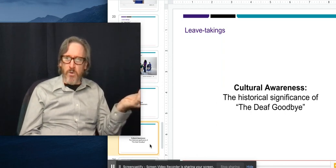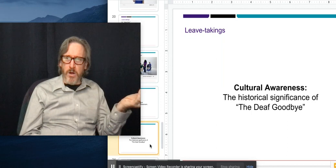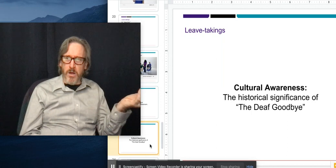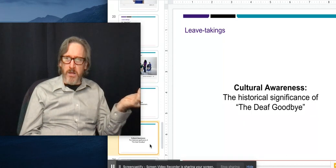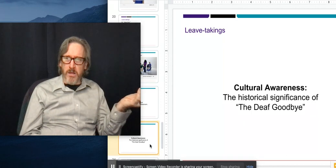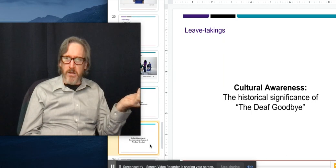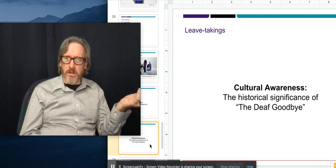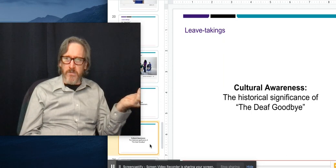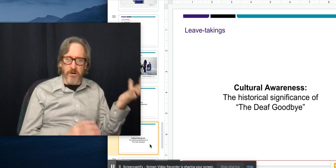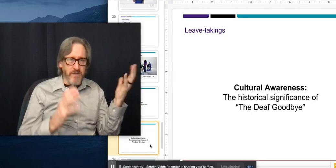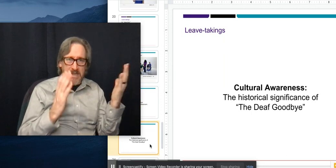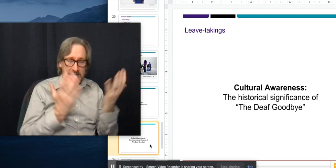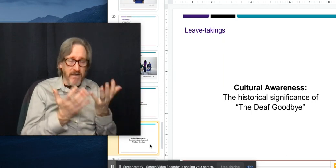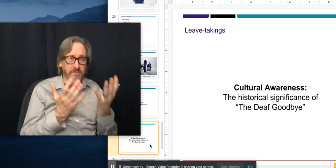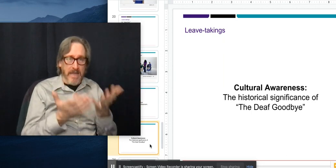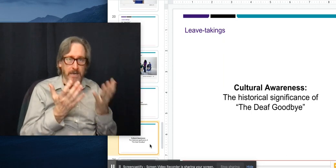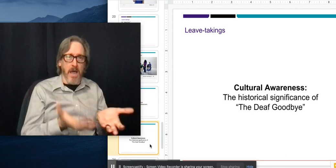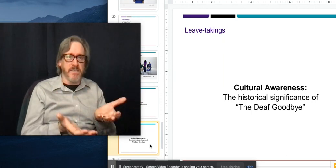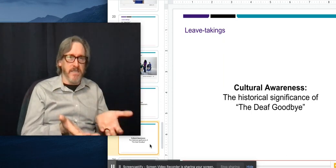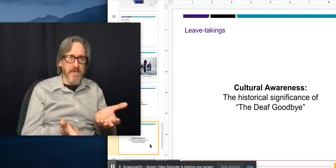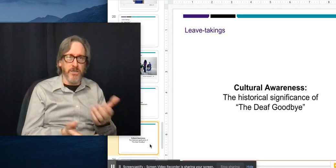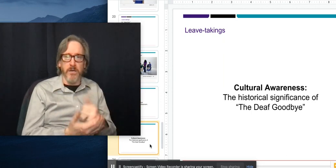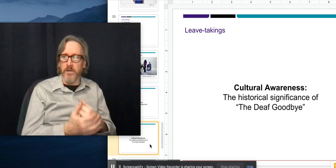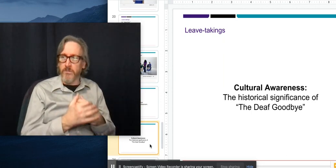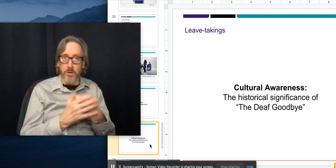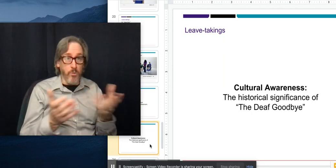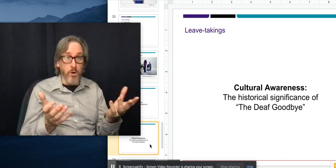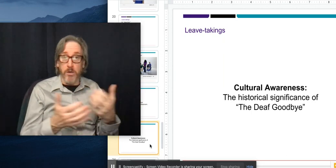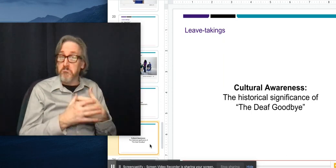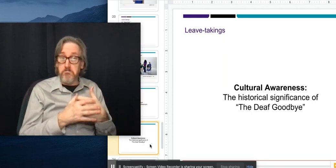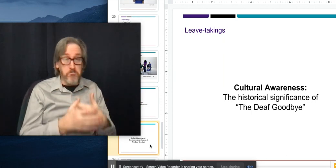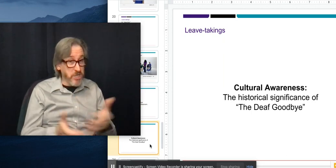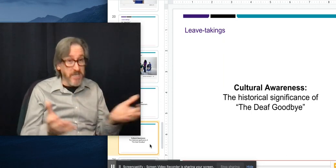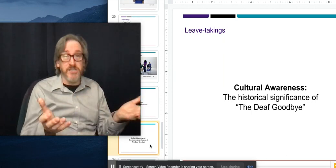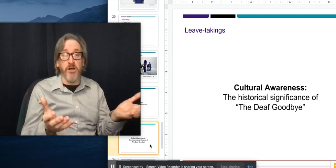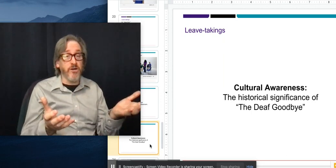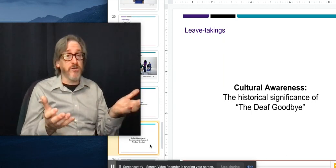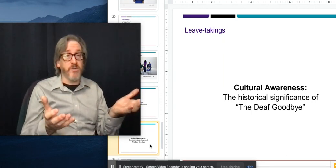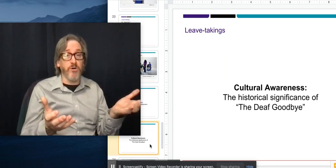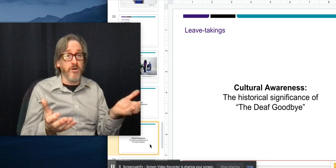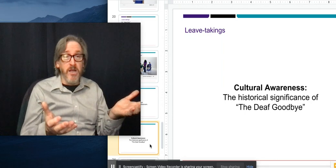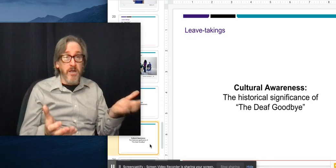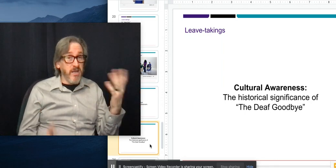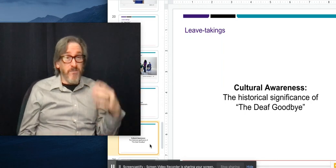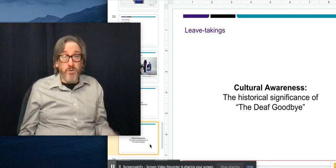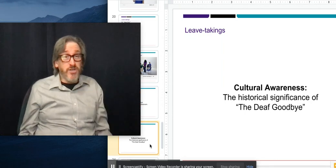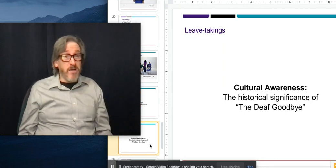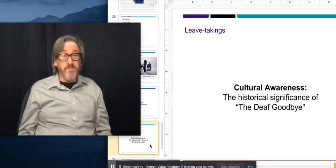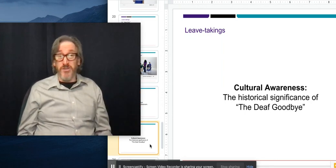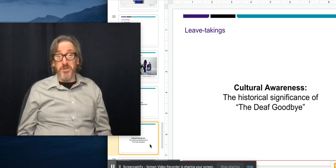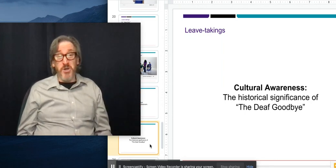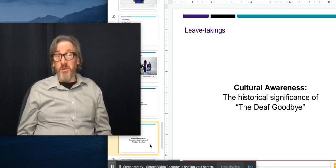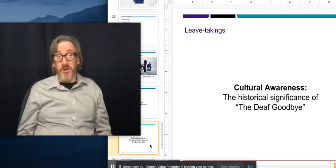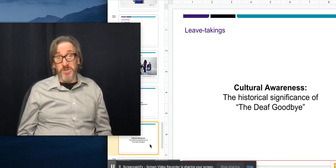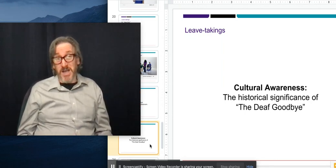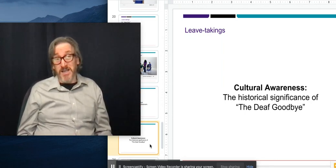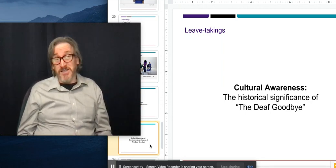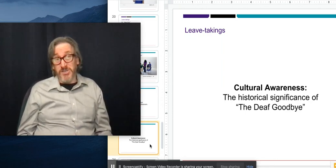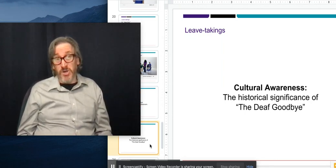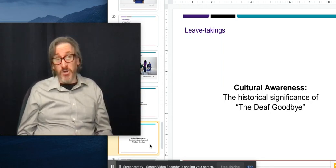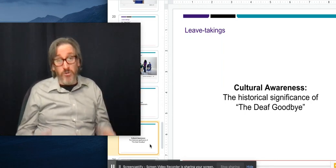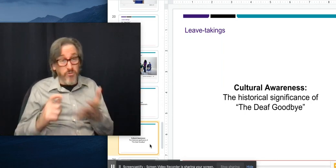So they live in isolation. Go to work. Chances are you're somewhere, if most jobs, there's no one there